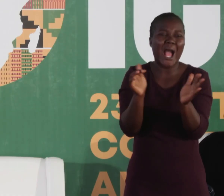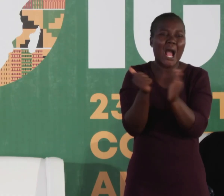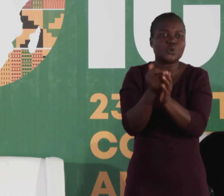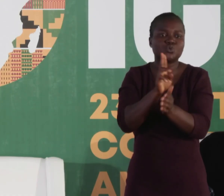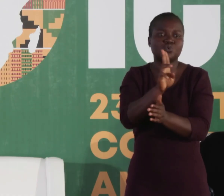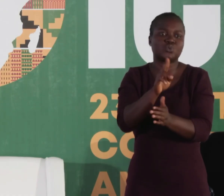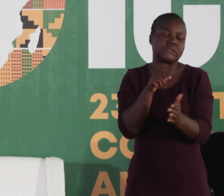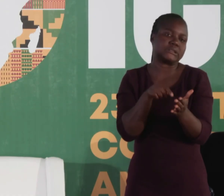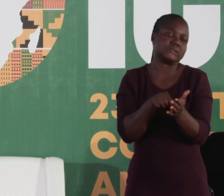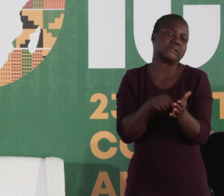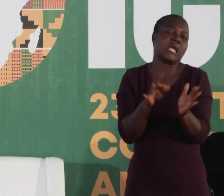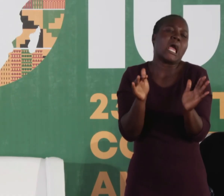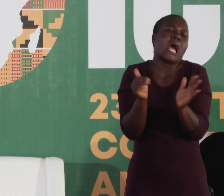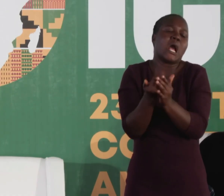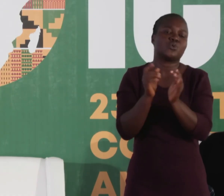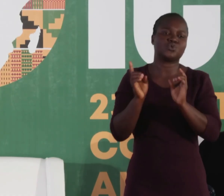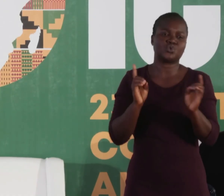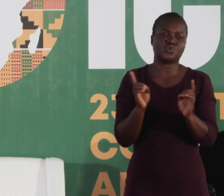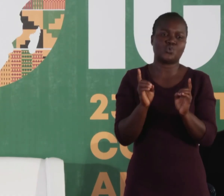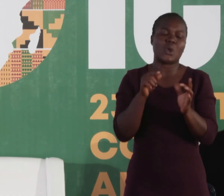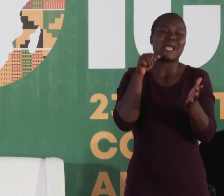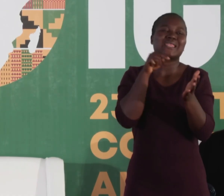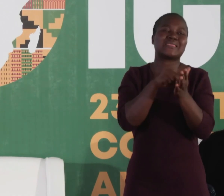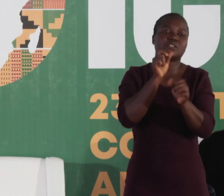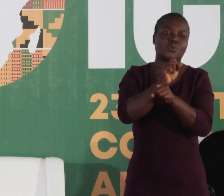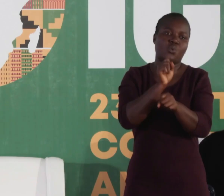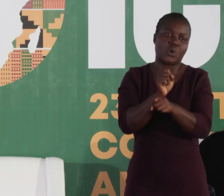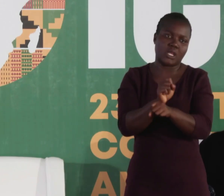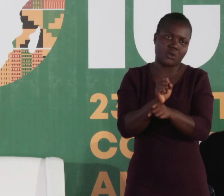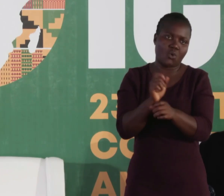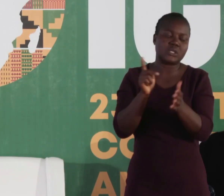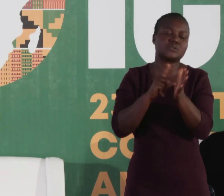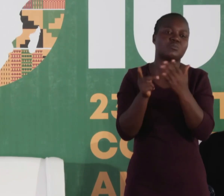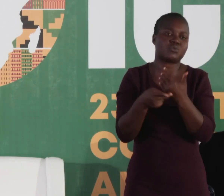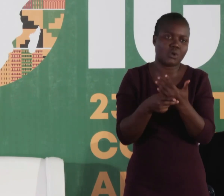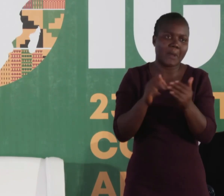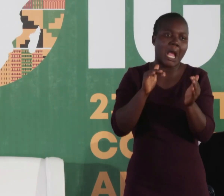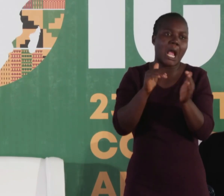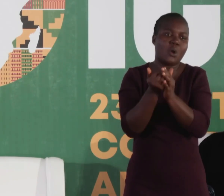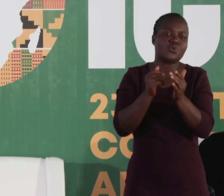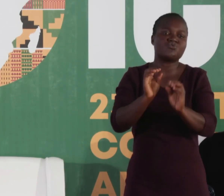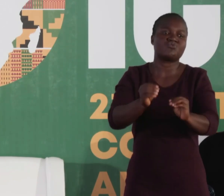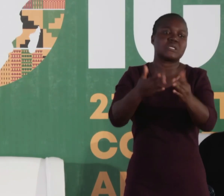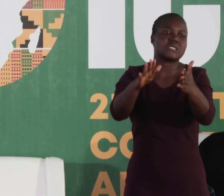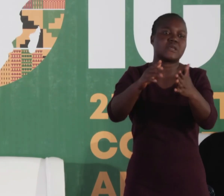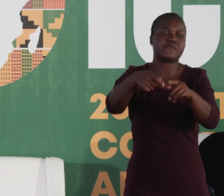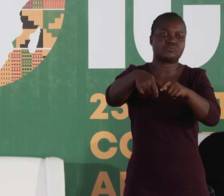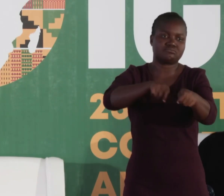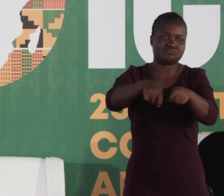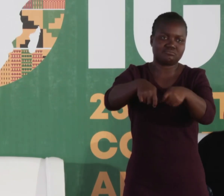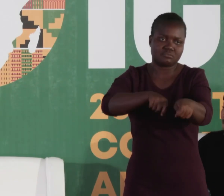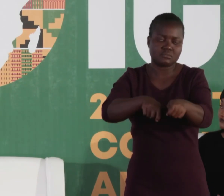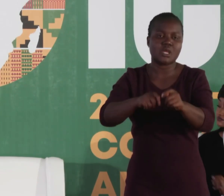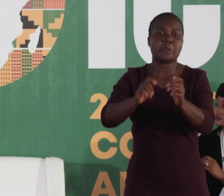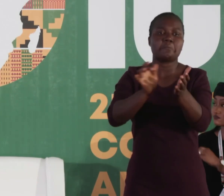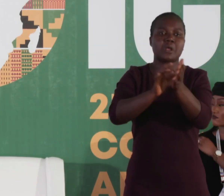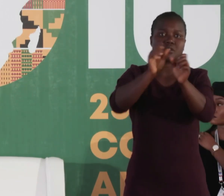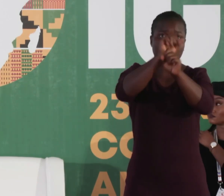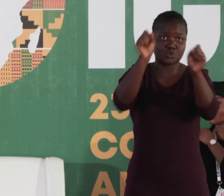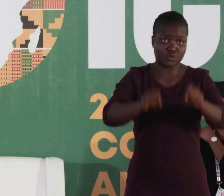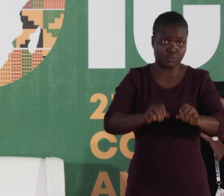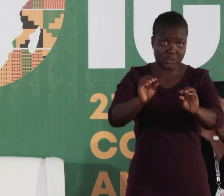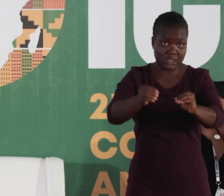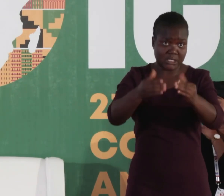and how to conduct PrEP refills and also gift vouchers. Pharmacists were given a once-off payment